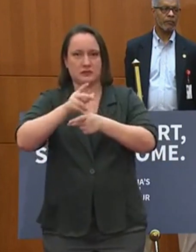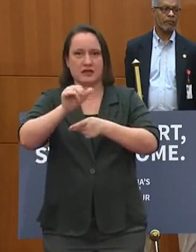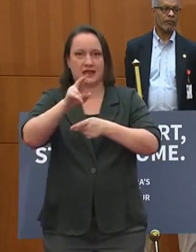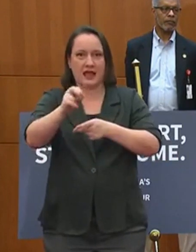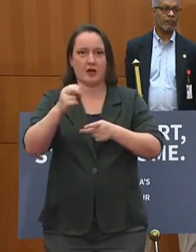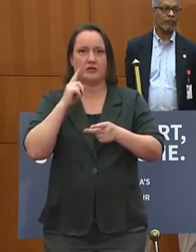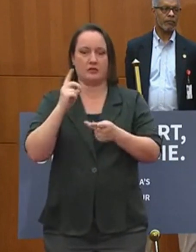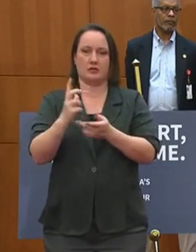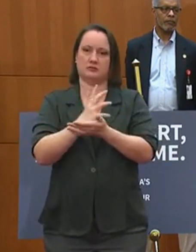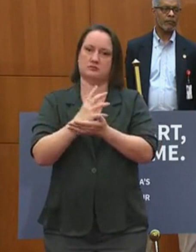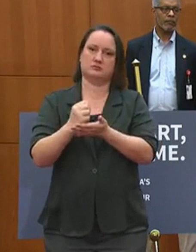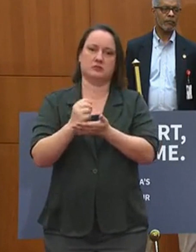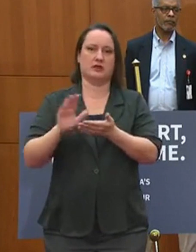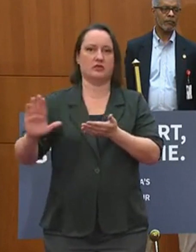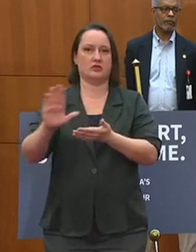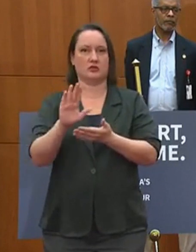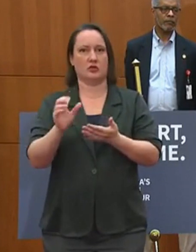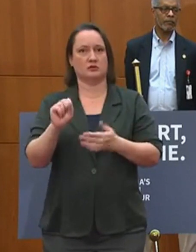supply. So we are